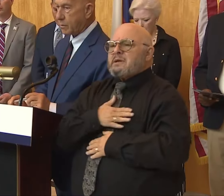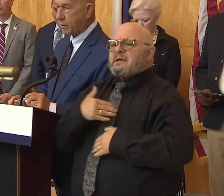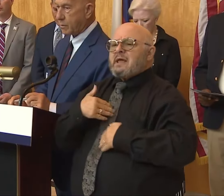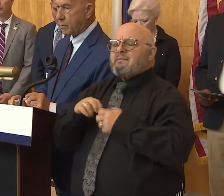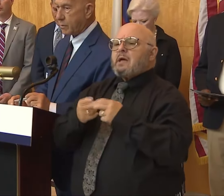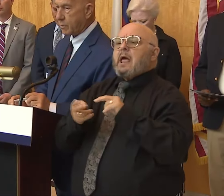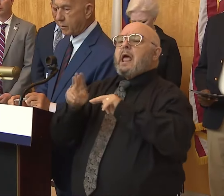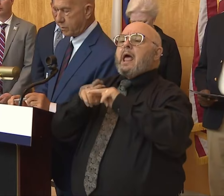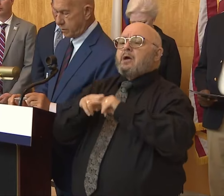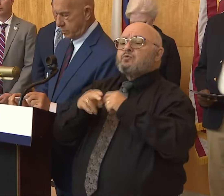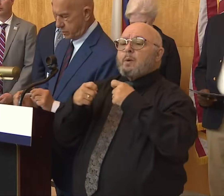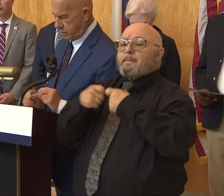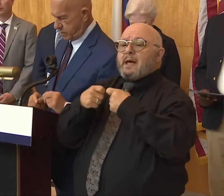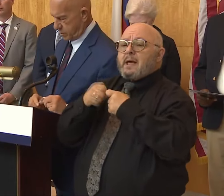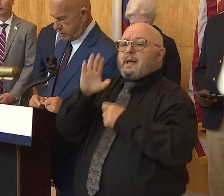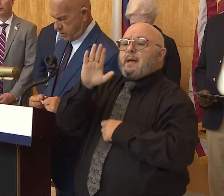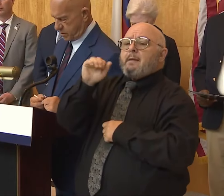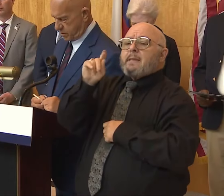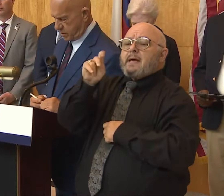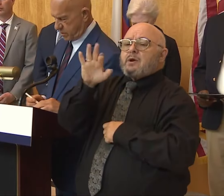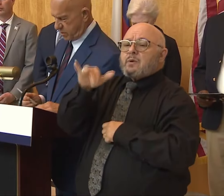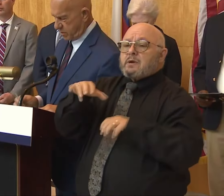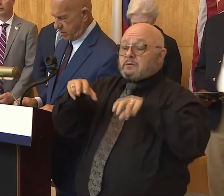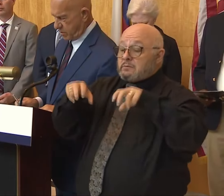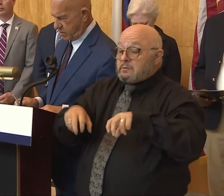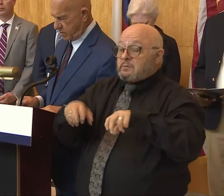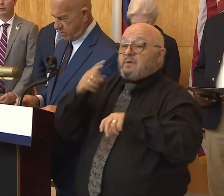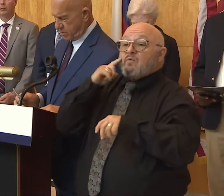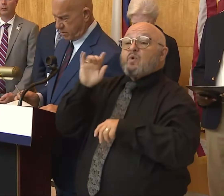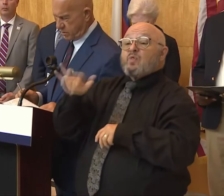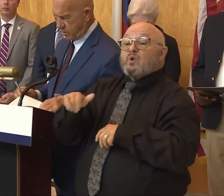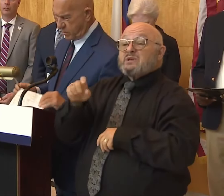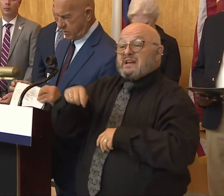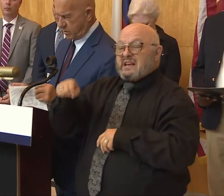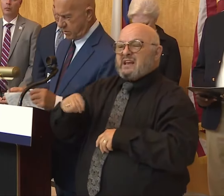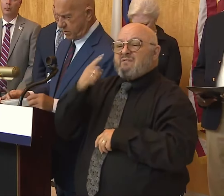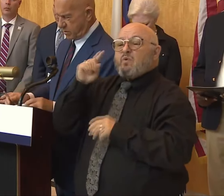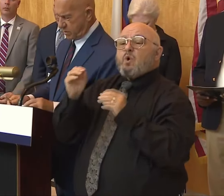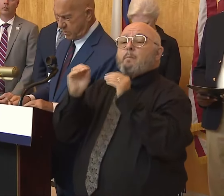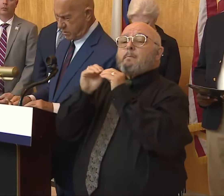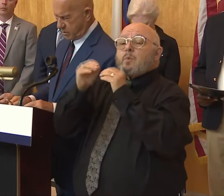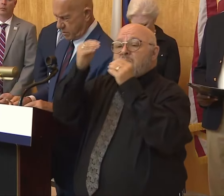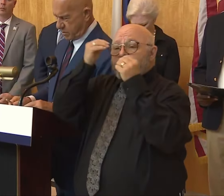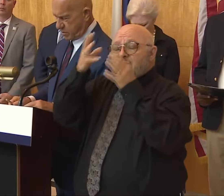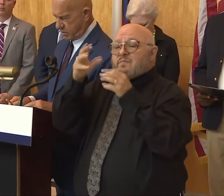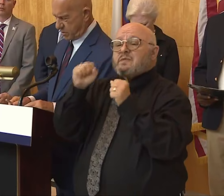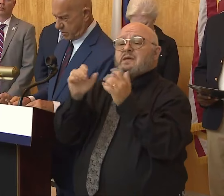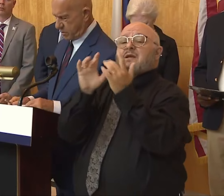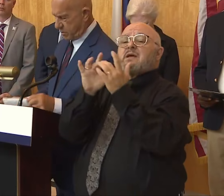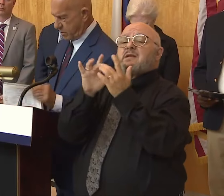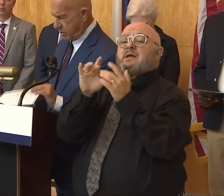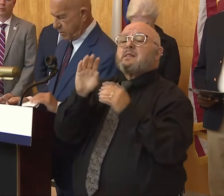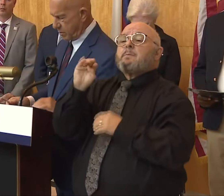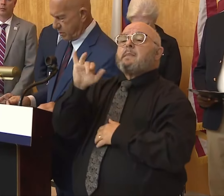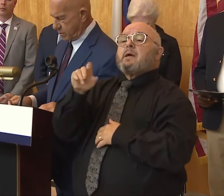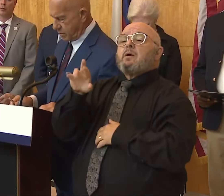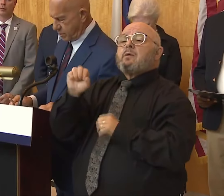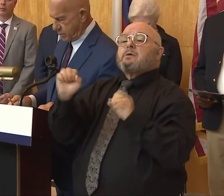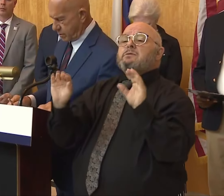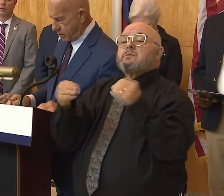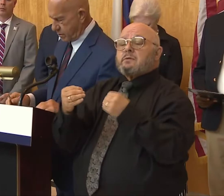extra batteries available for those needs. For more information, you can always contact the Mayor's Office for People with Disabilities